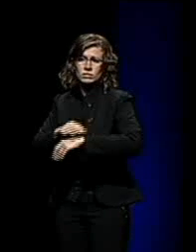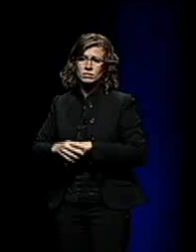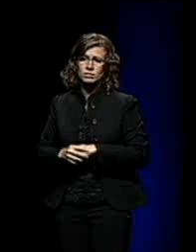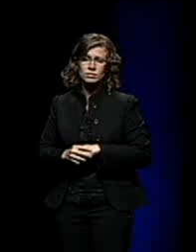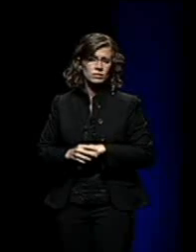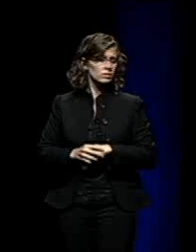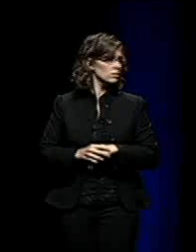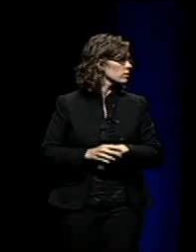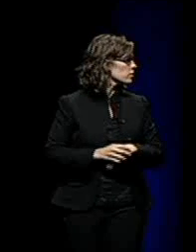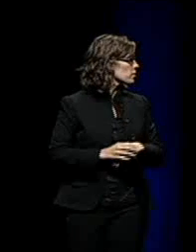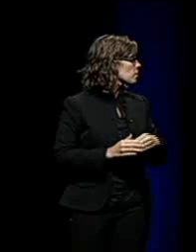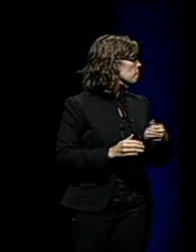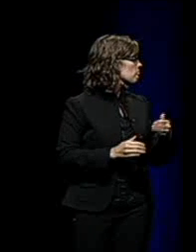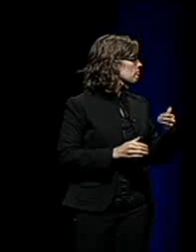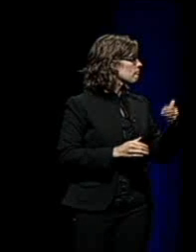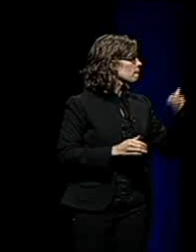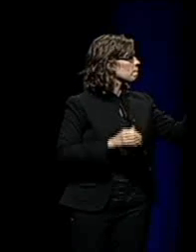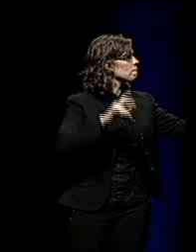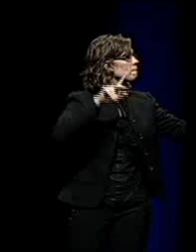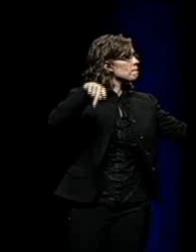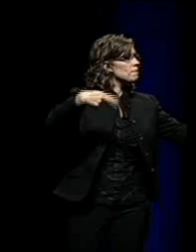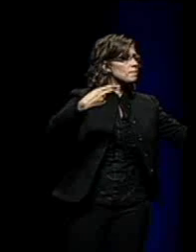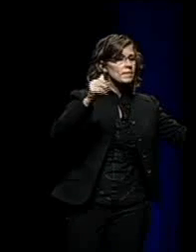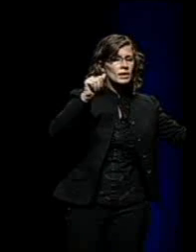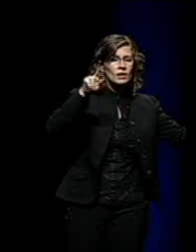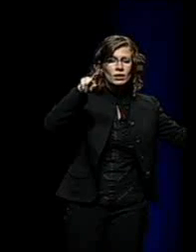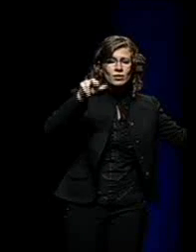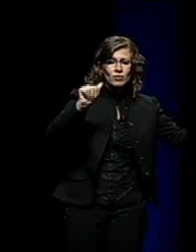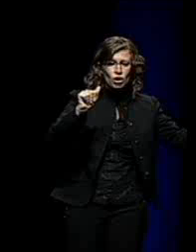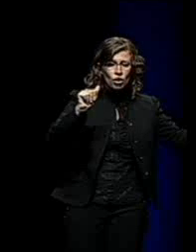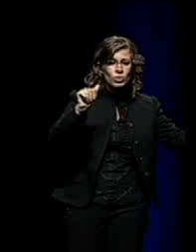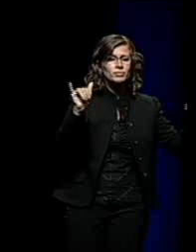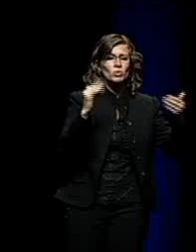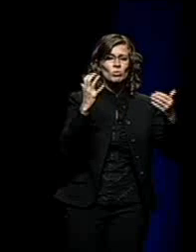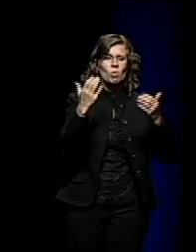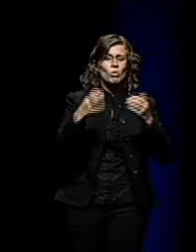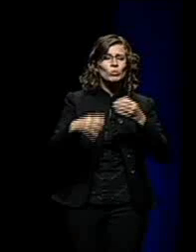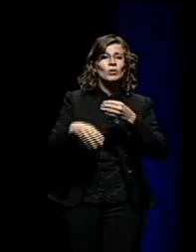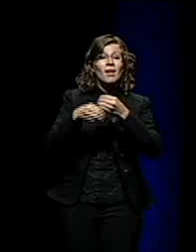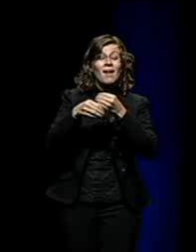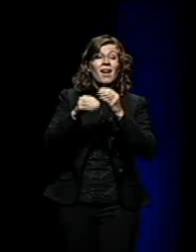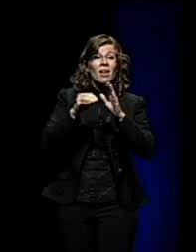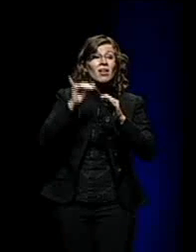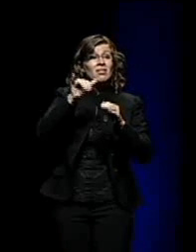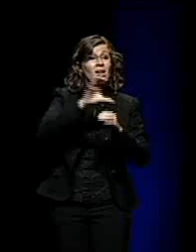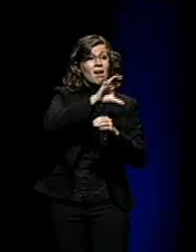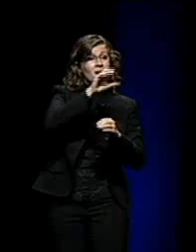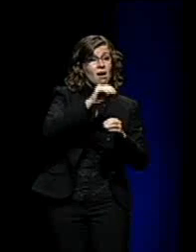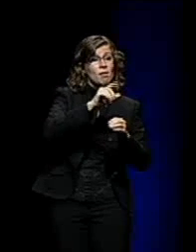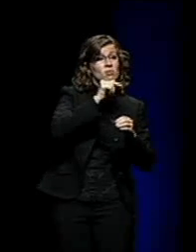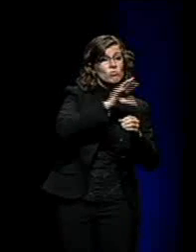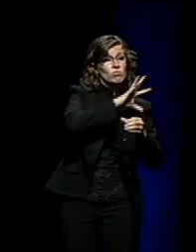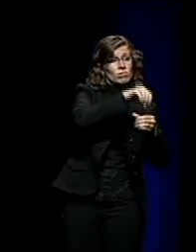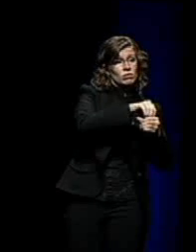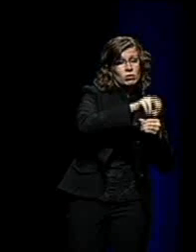also add that we still work with the previous company that created the NIC test. So that is not to say that that company is